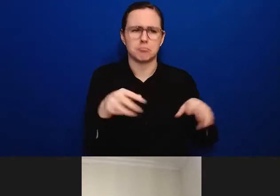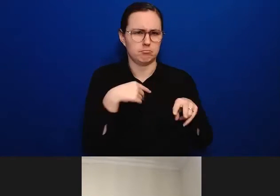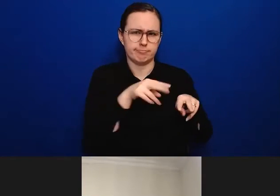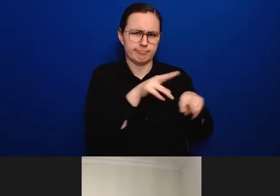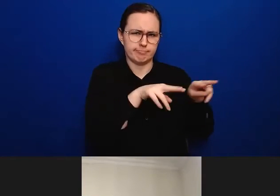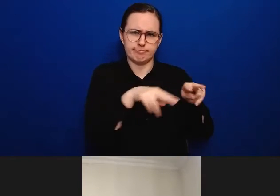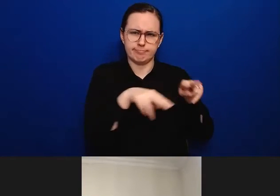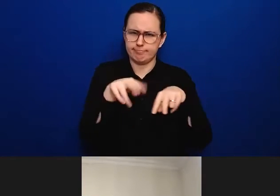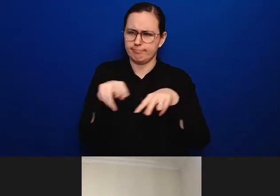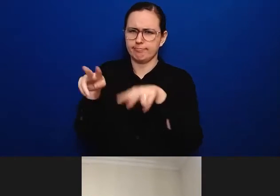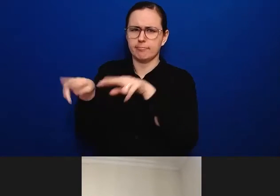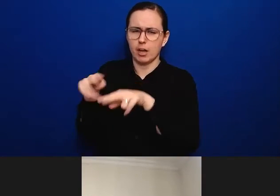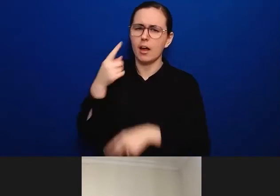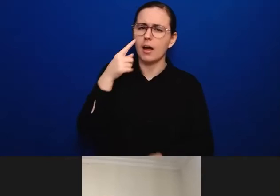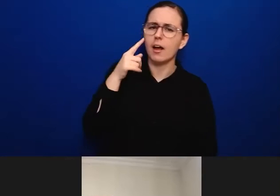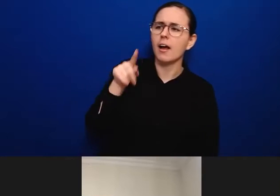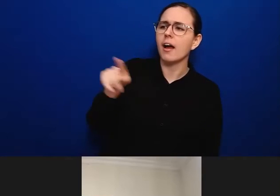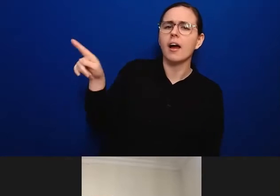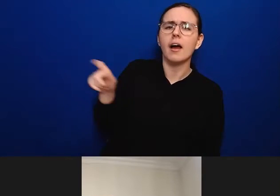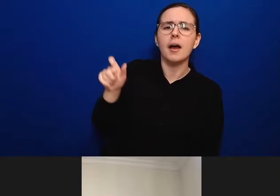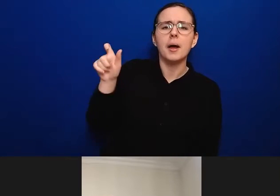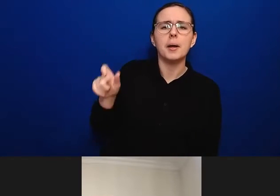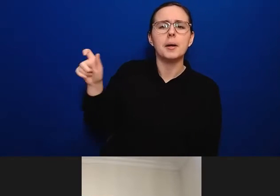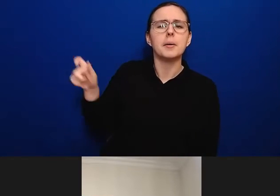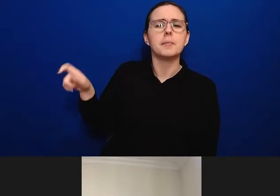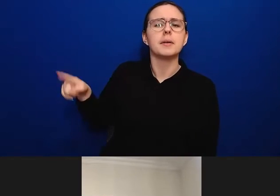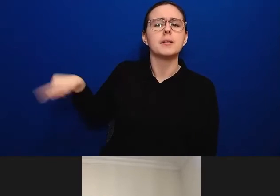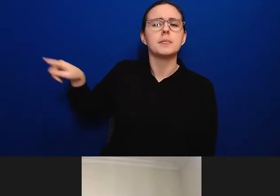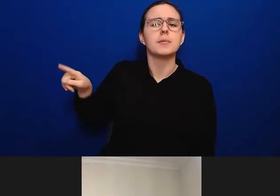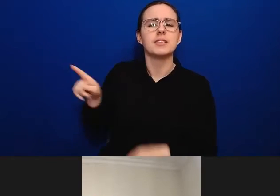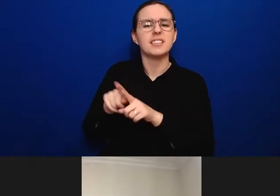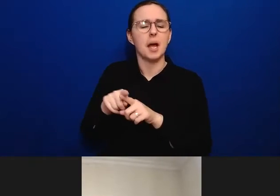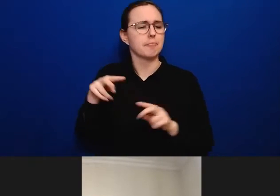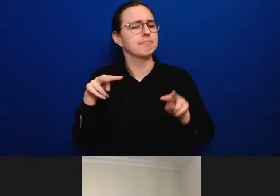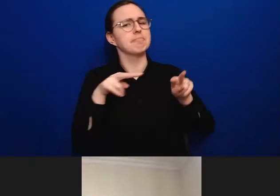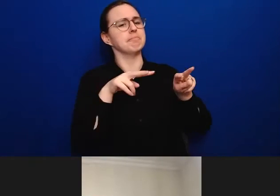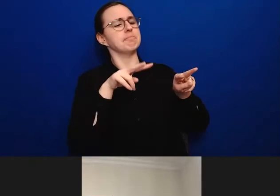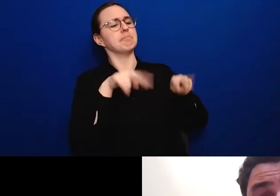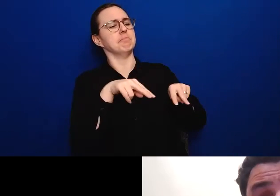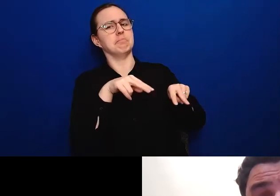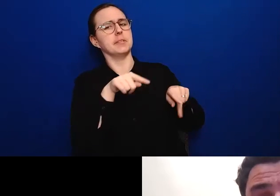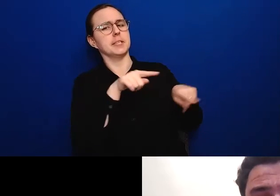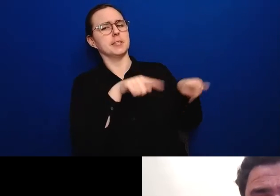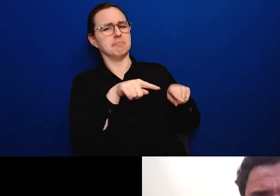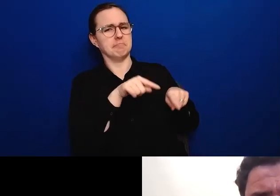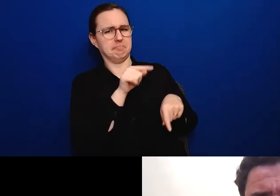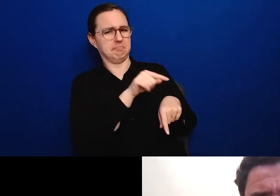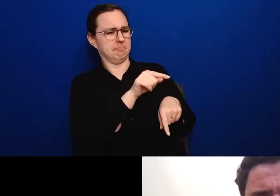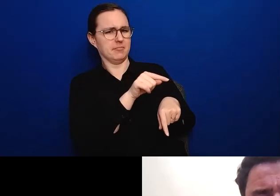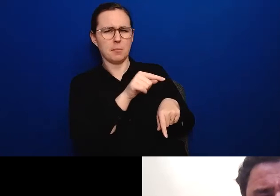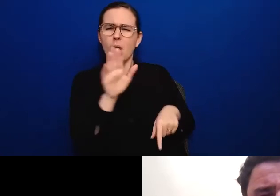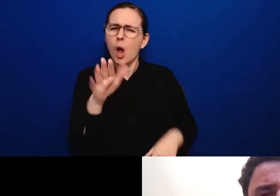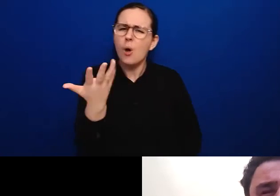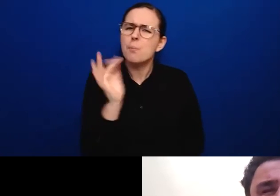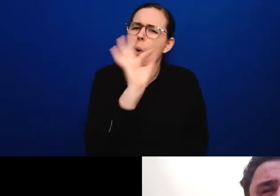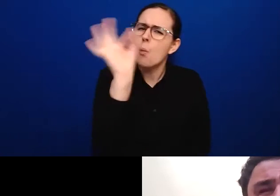varying over the time in society from society in all those conditions. And then coupled with